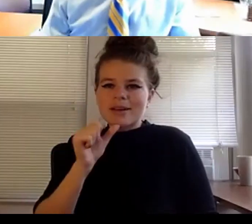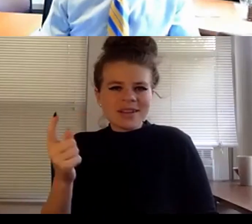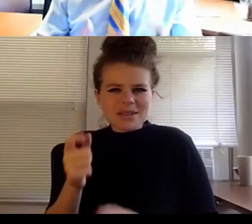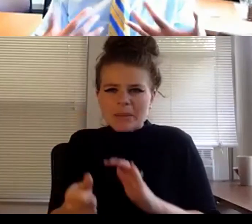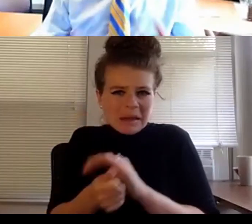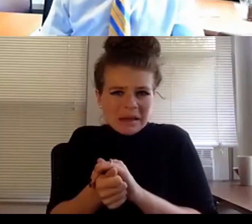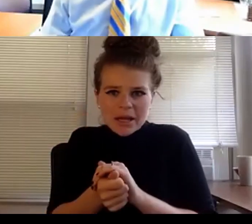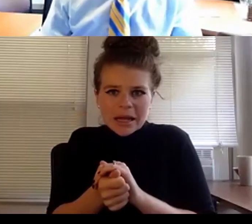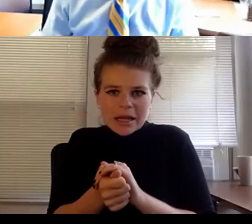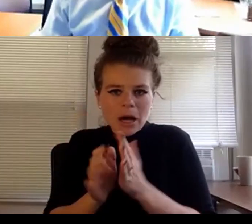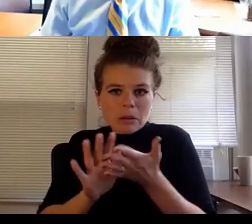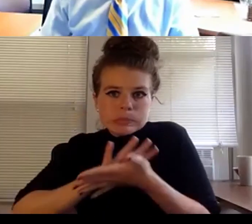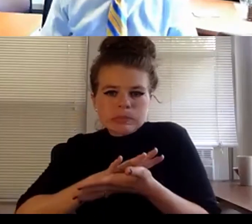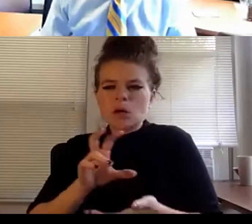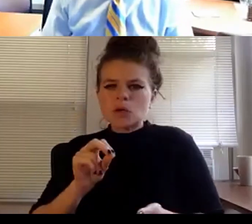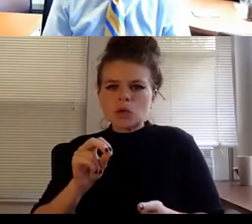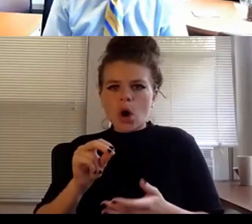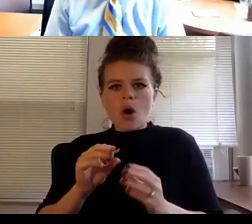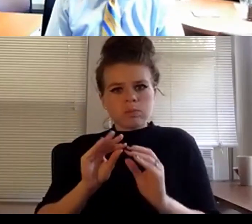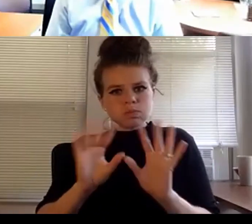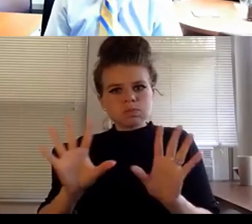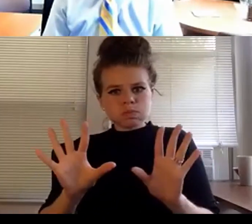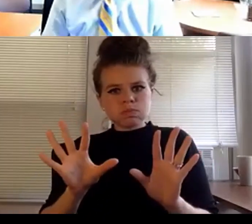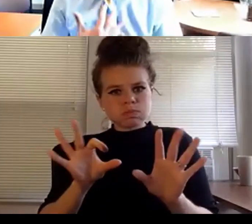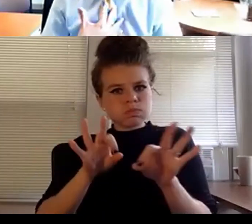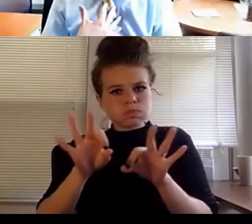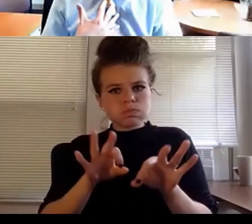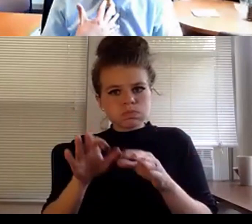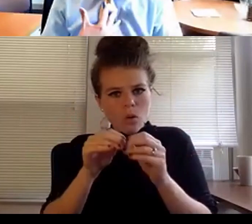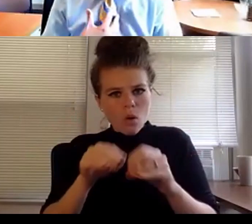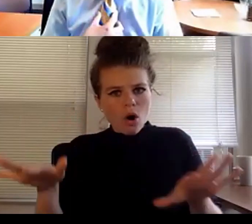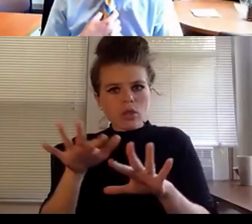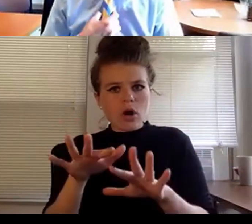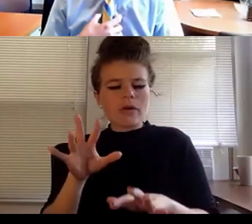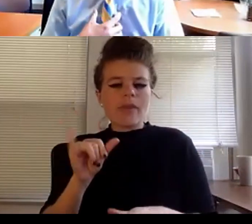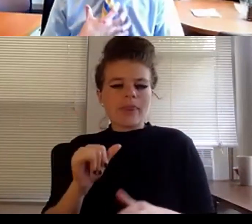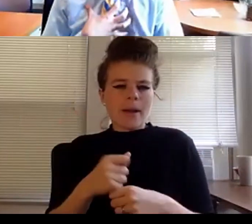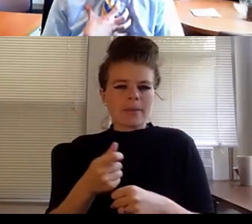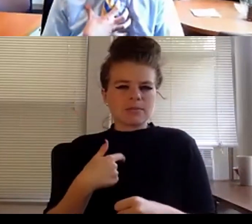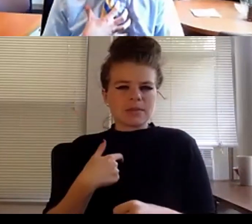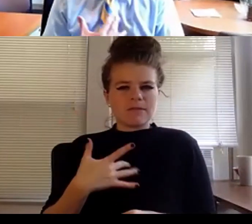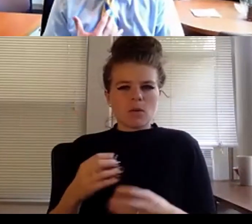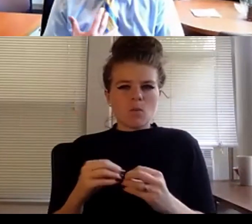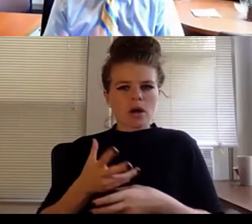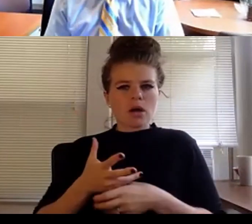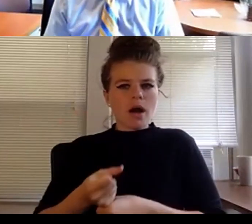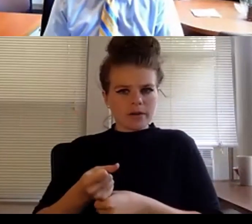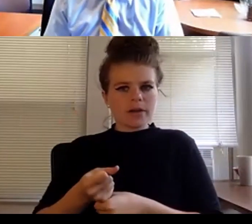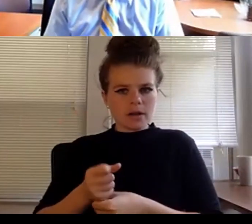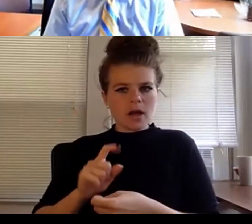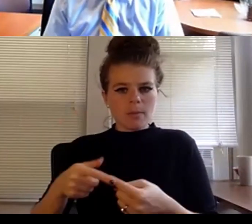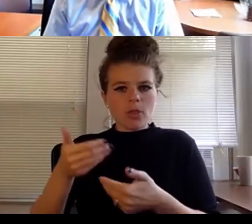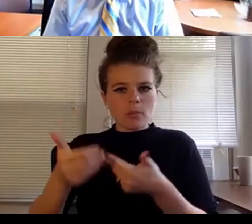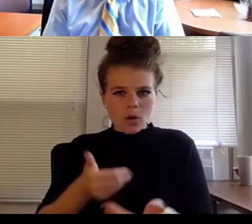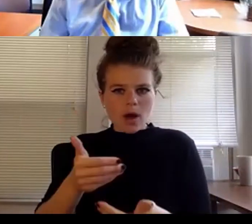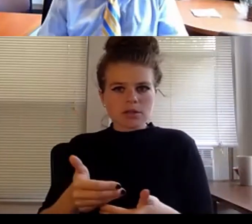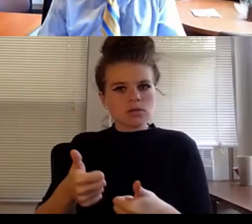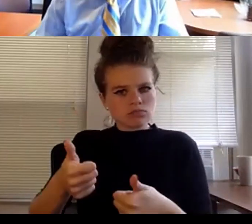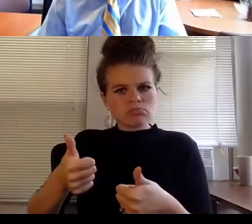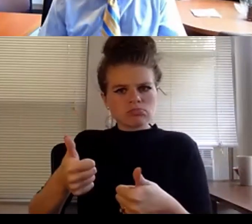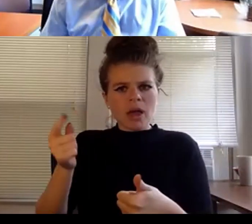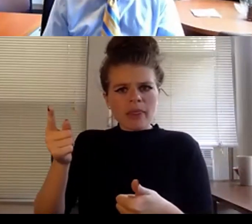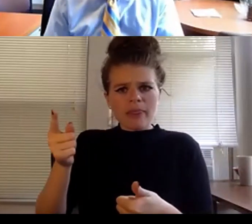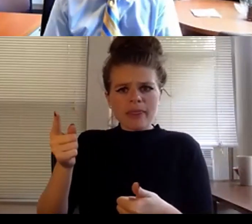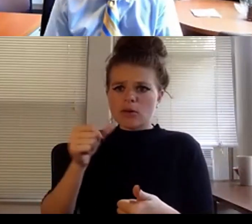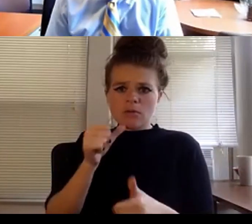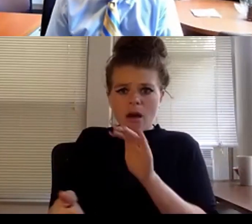It's being broadcast widely. So I think that's what makes me more confident about the process, that they're not